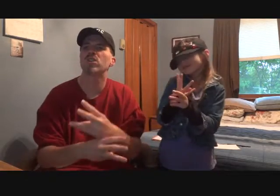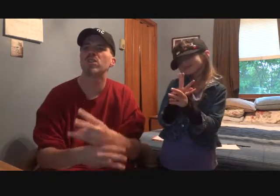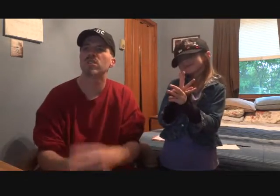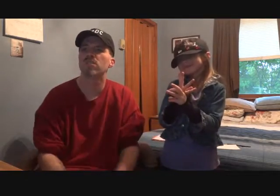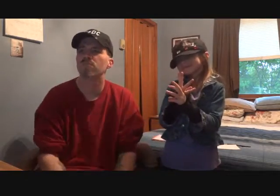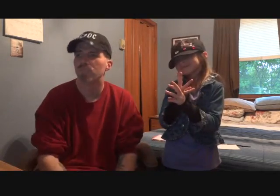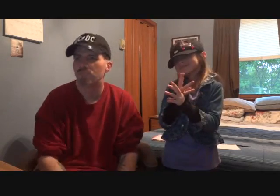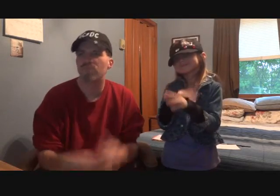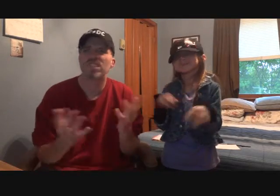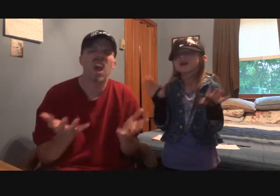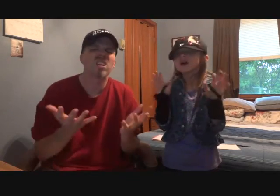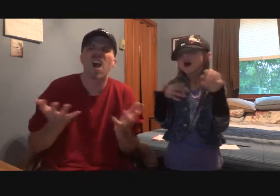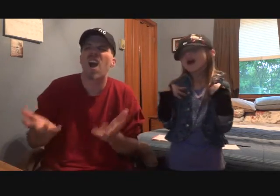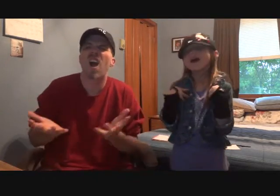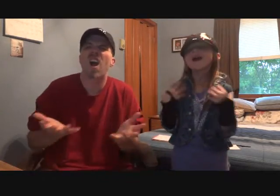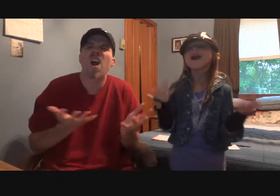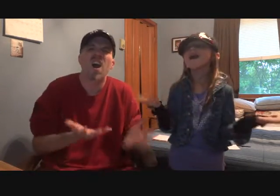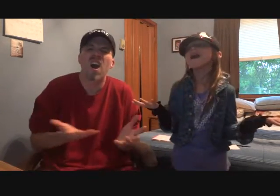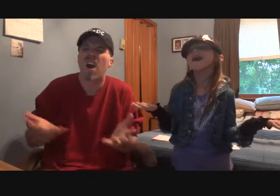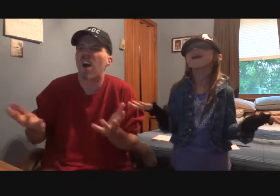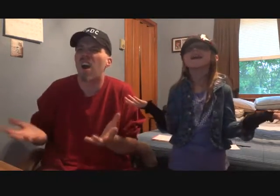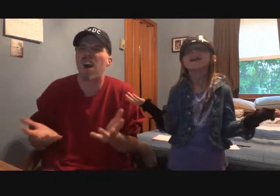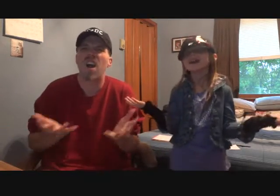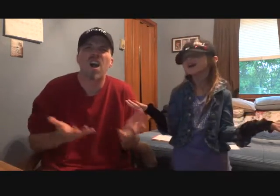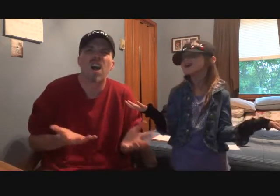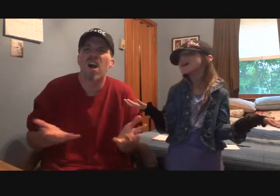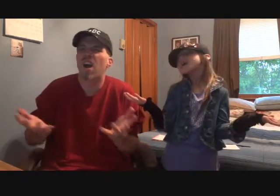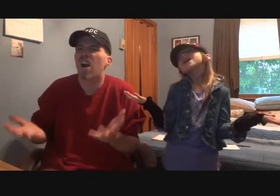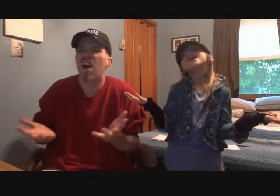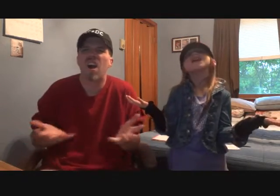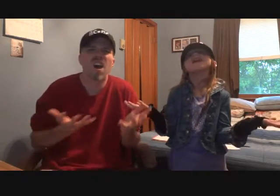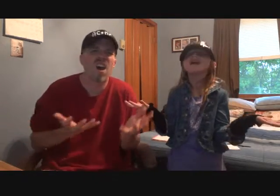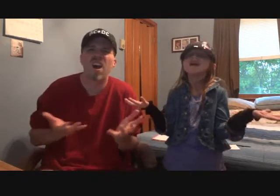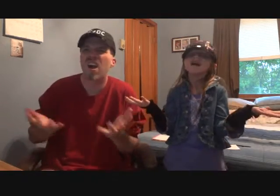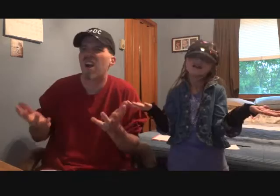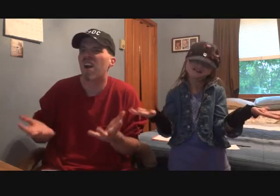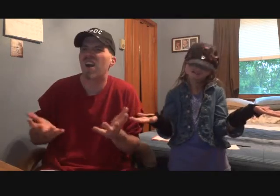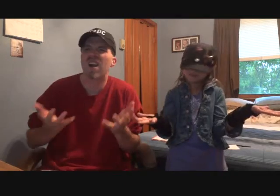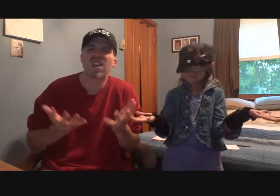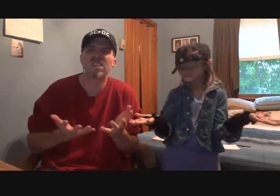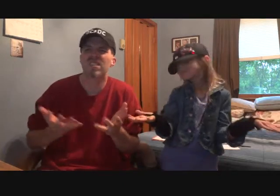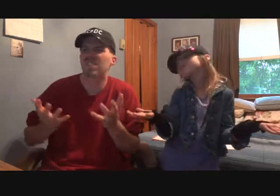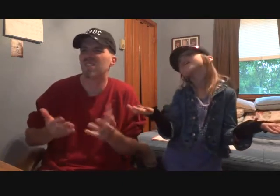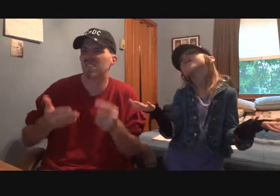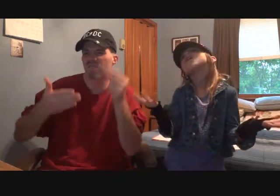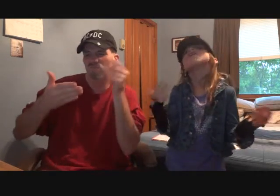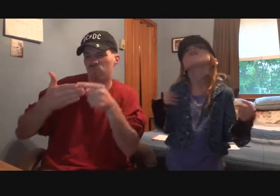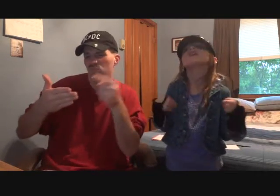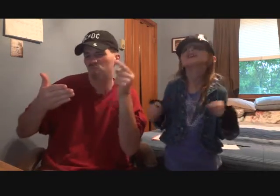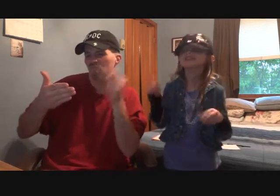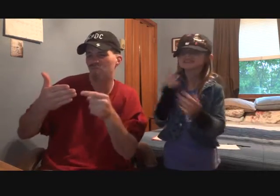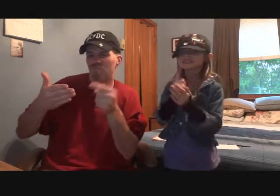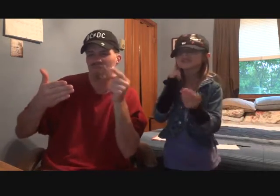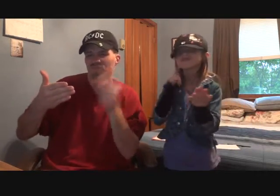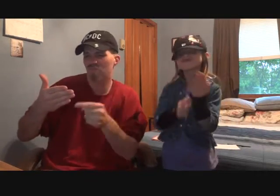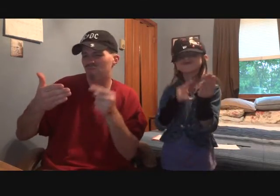All the things I can